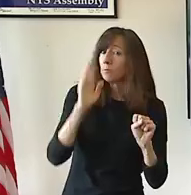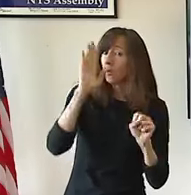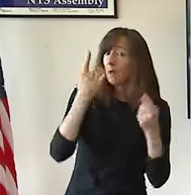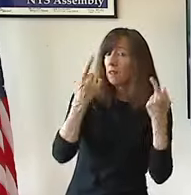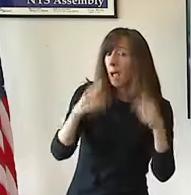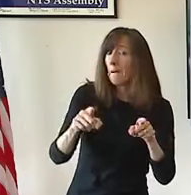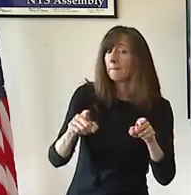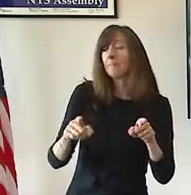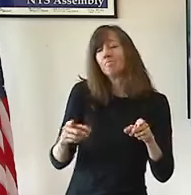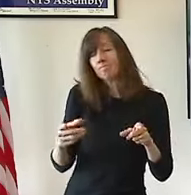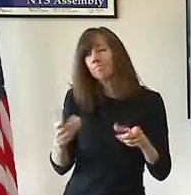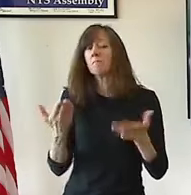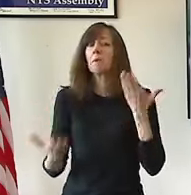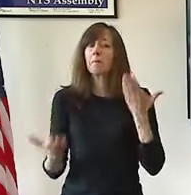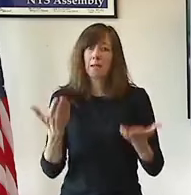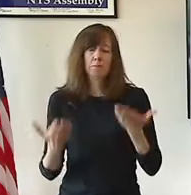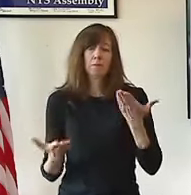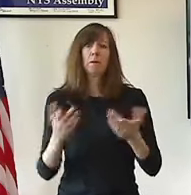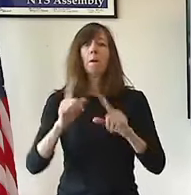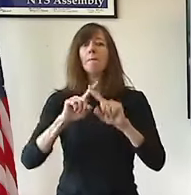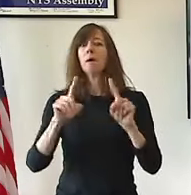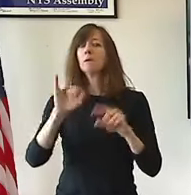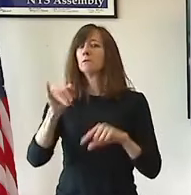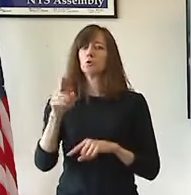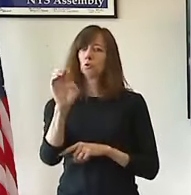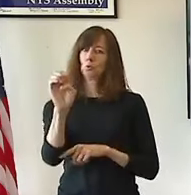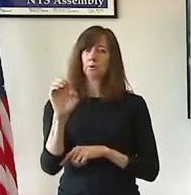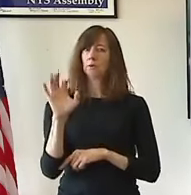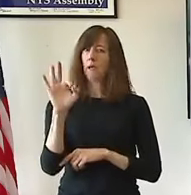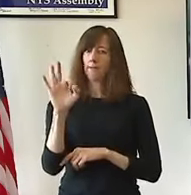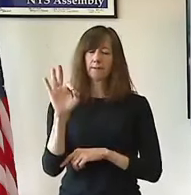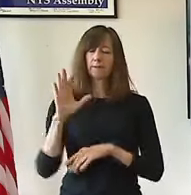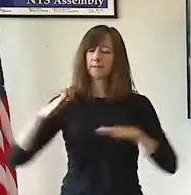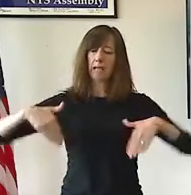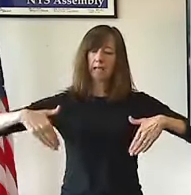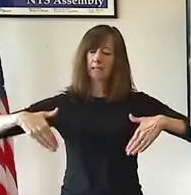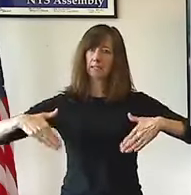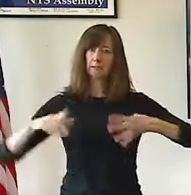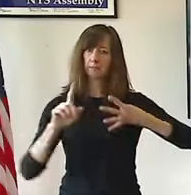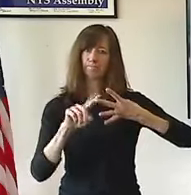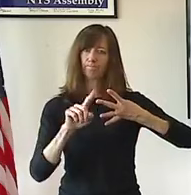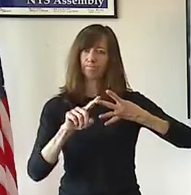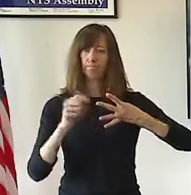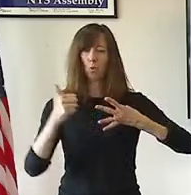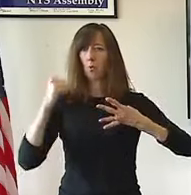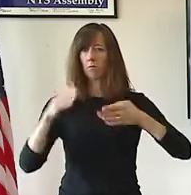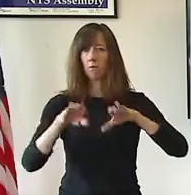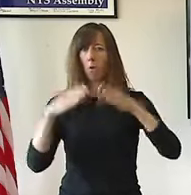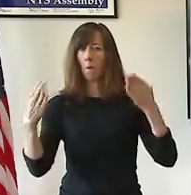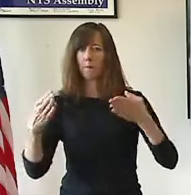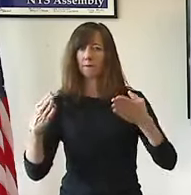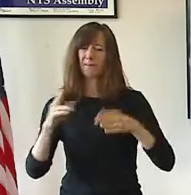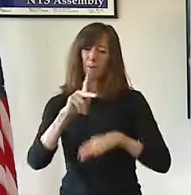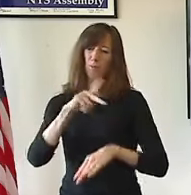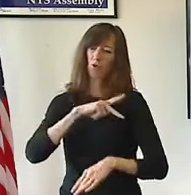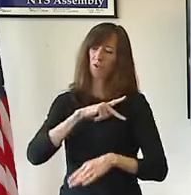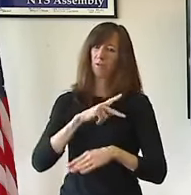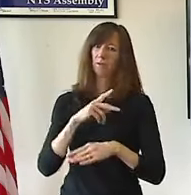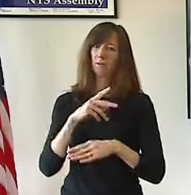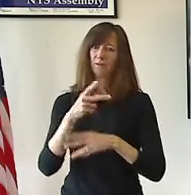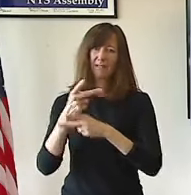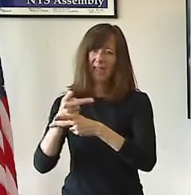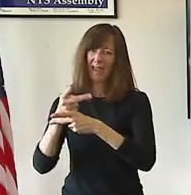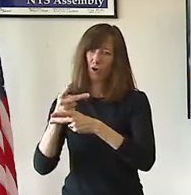on June the 9th. So as of today, those personal hygiene, personal care businesses don't get to open under the state